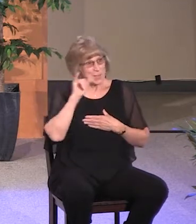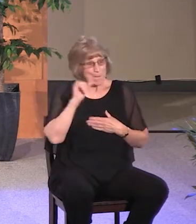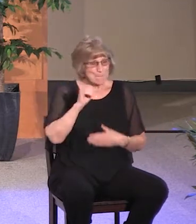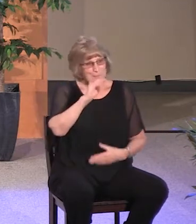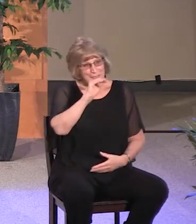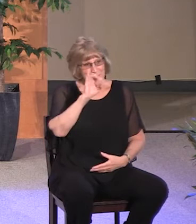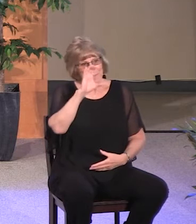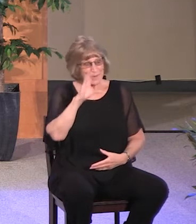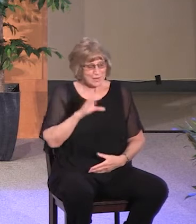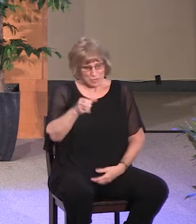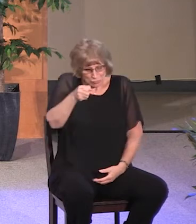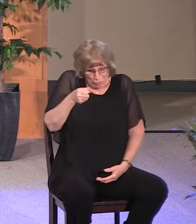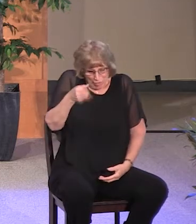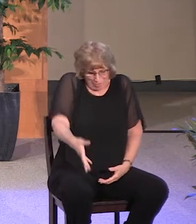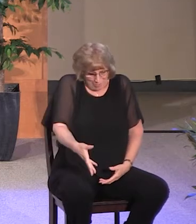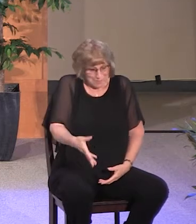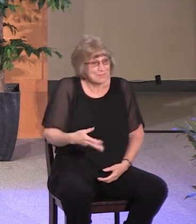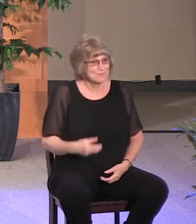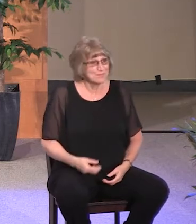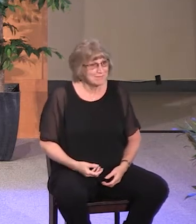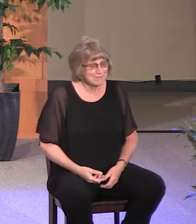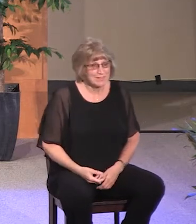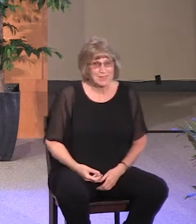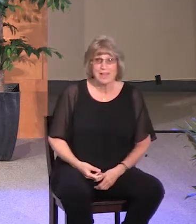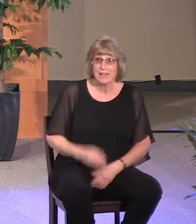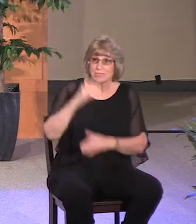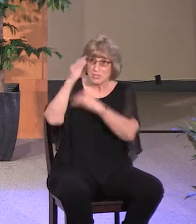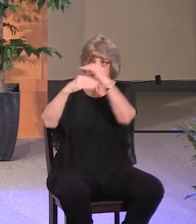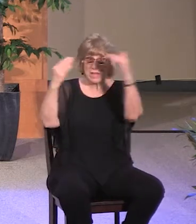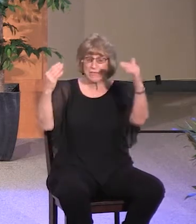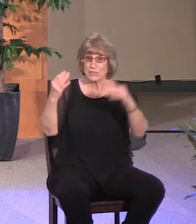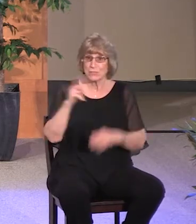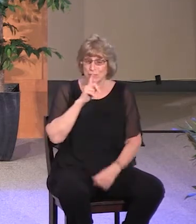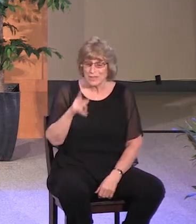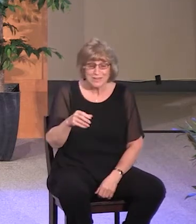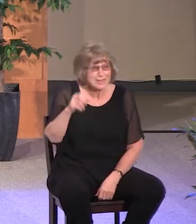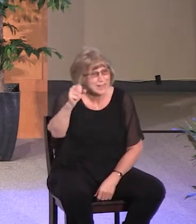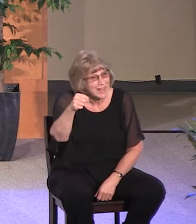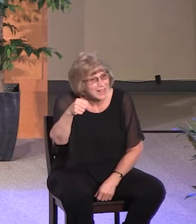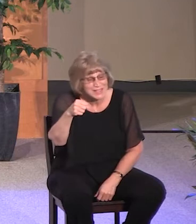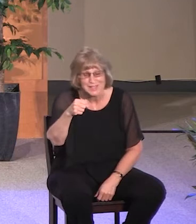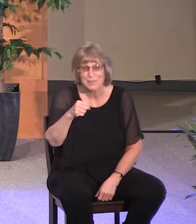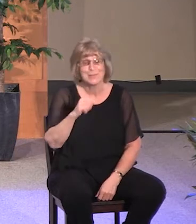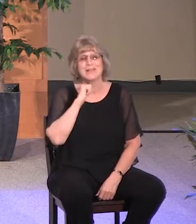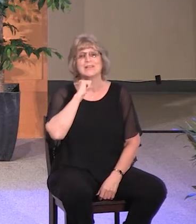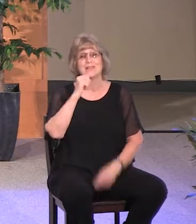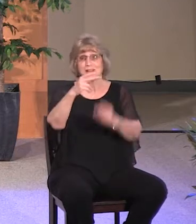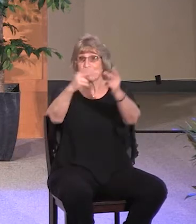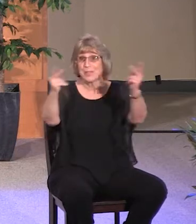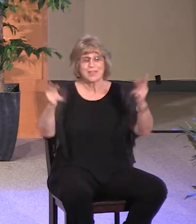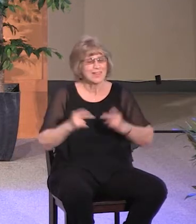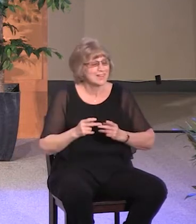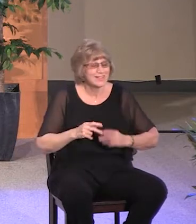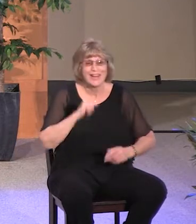So to answer the question, does heaven exist? Yes. Yes. But heaven is not a place, not a